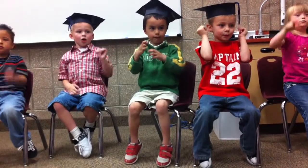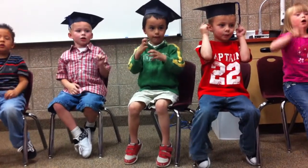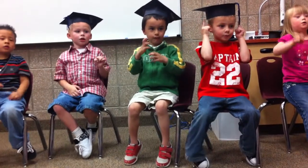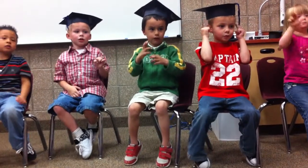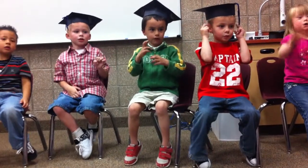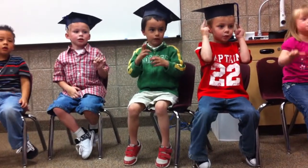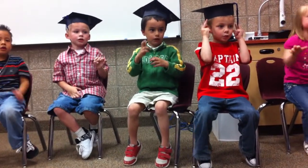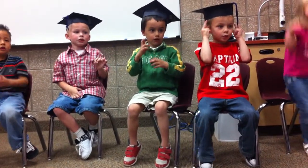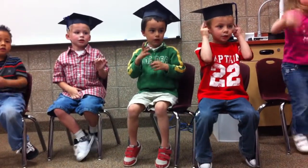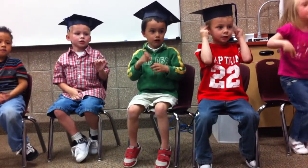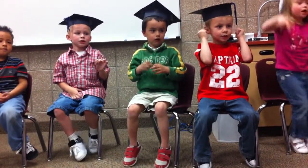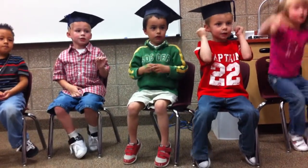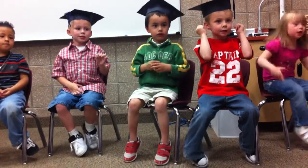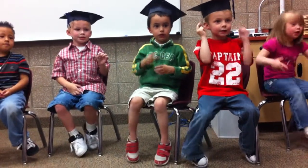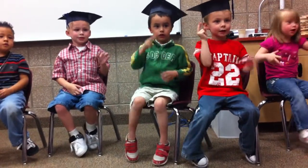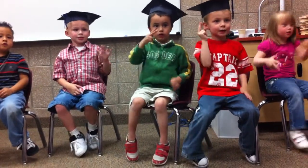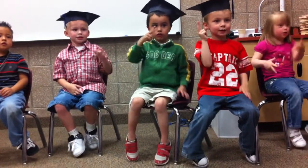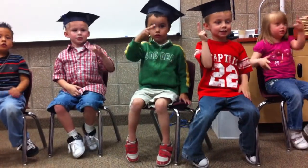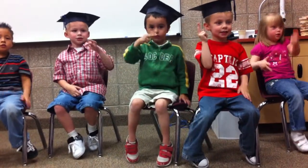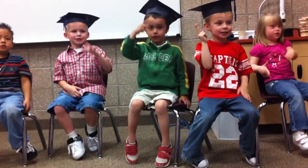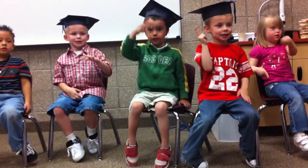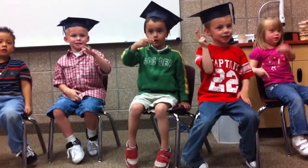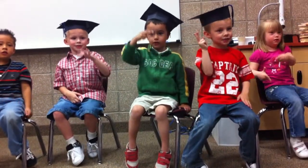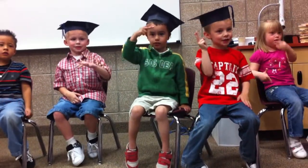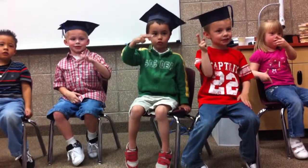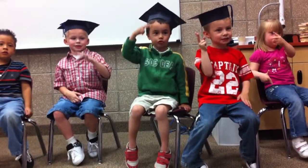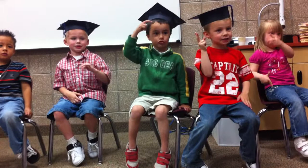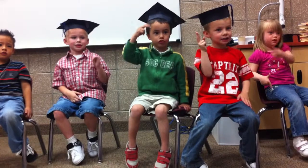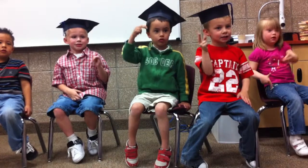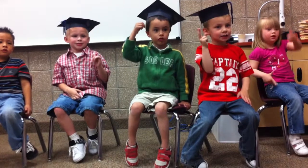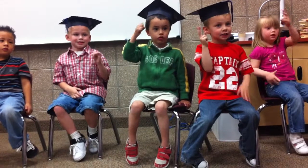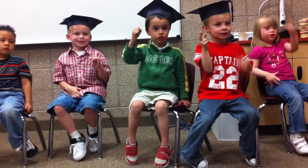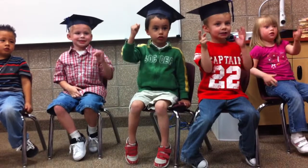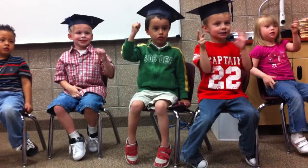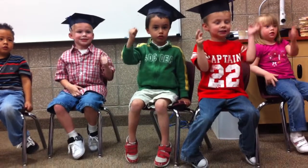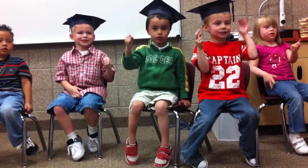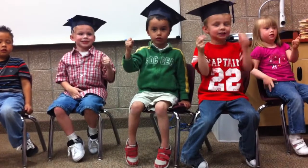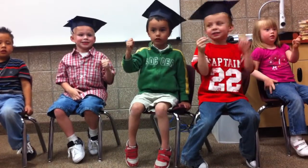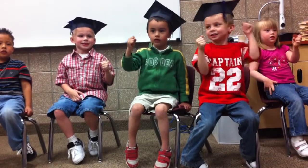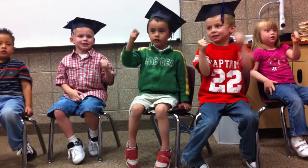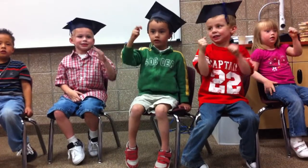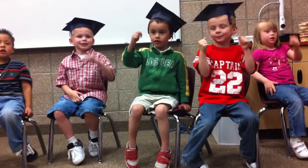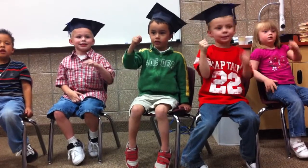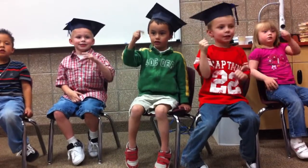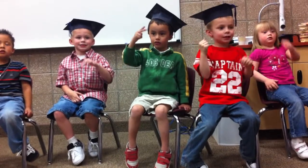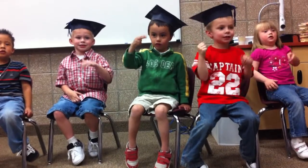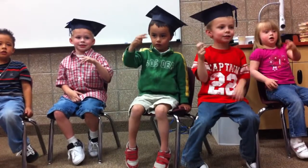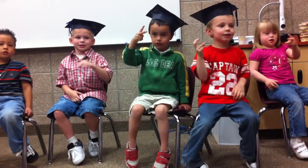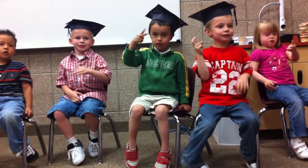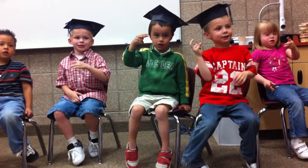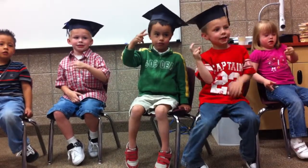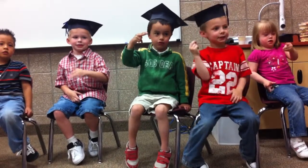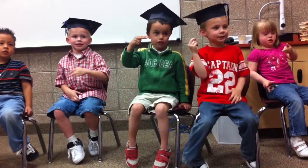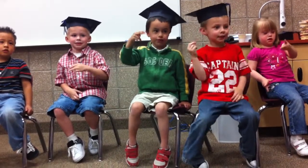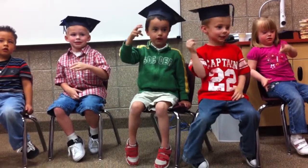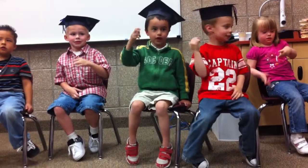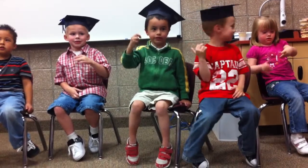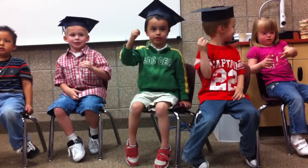-r-r. Scissors, scissors, sc-s-s-s. Scissors, scissors, S